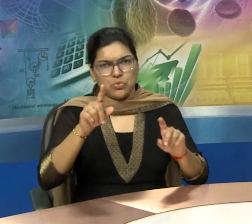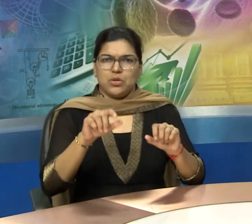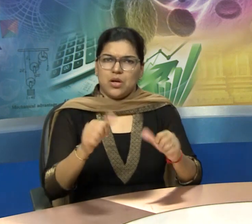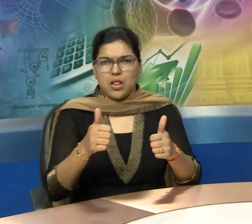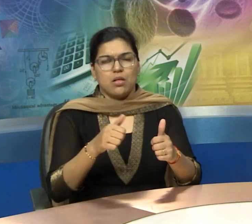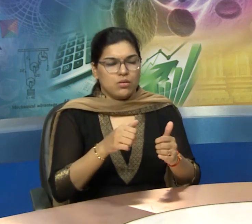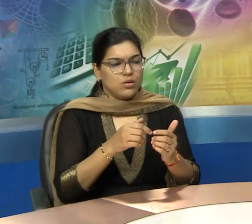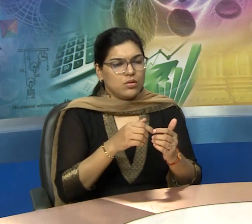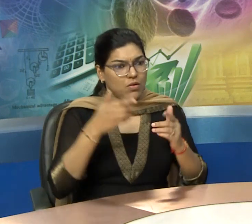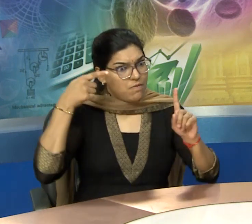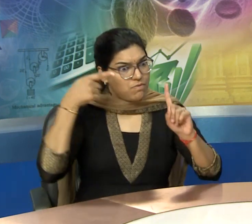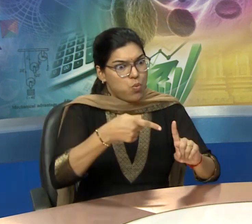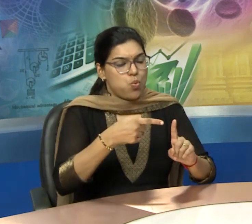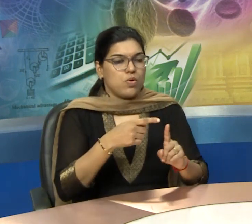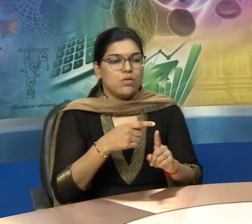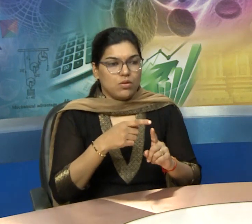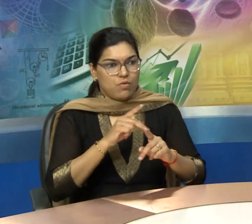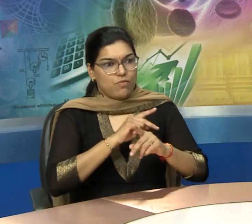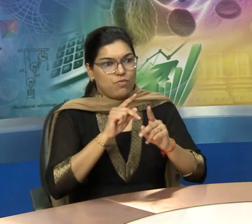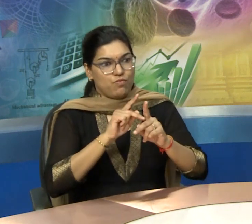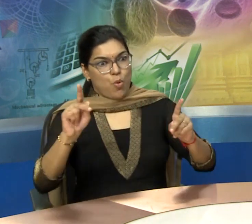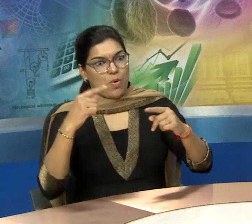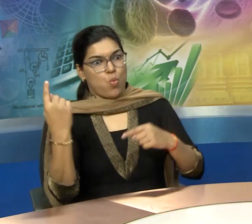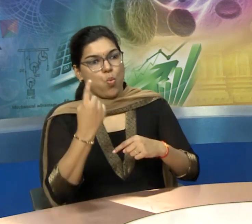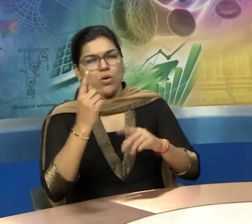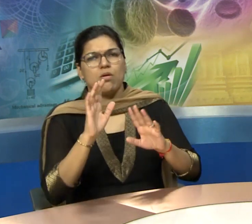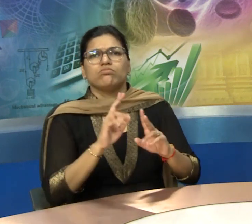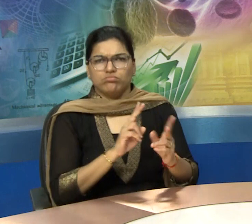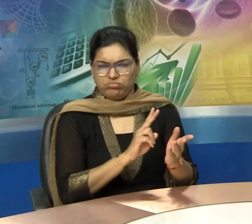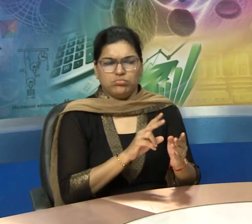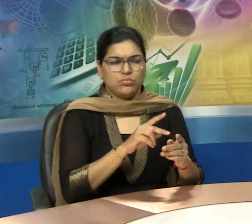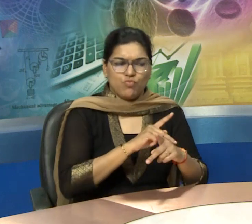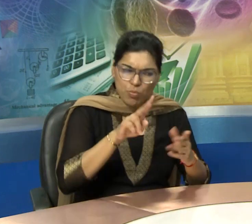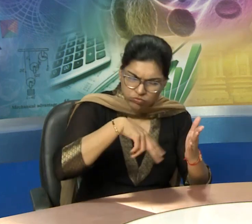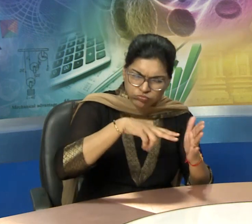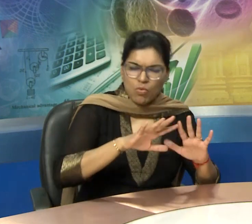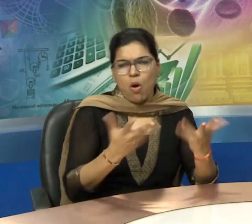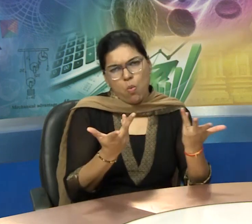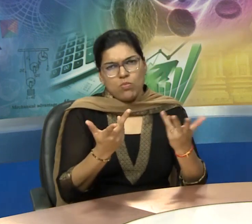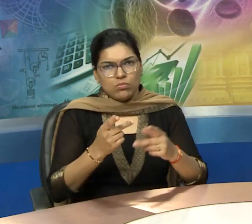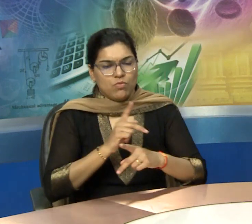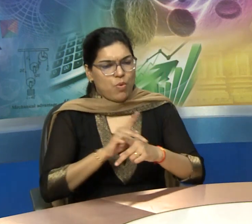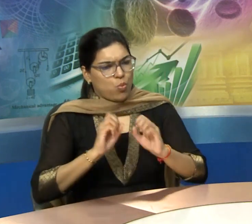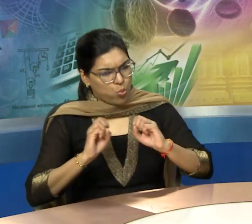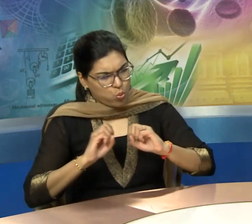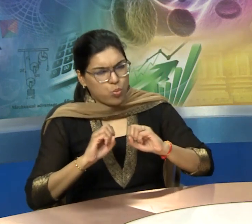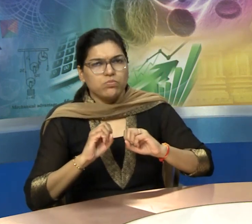and lifelong education. So different types of education is supported by